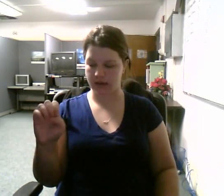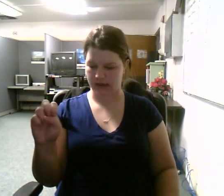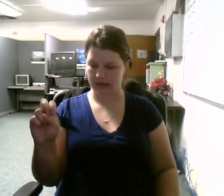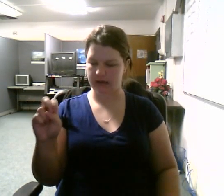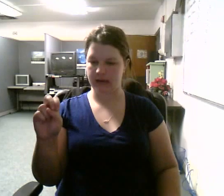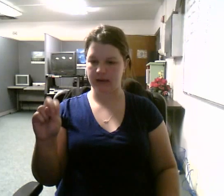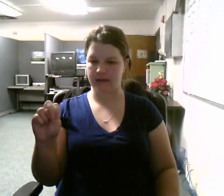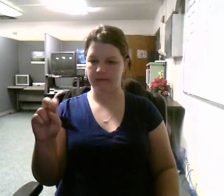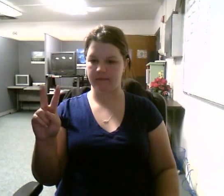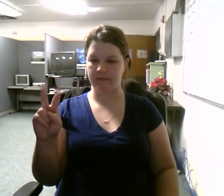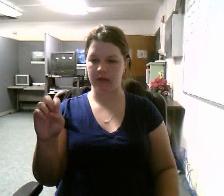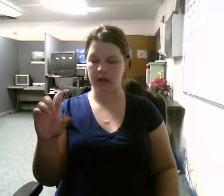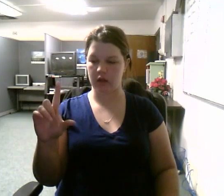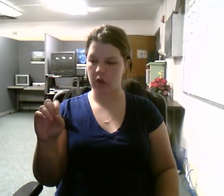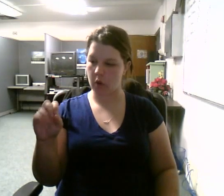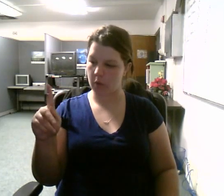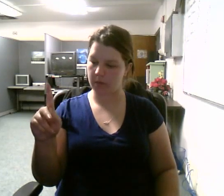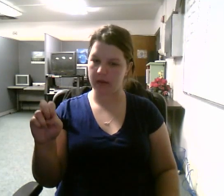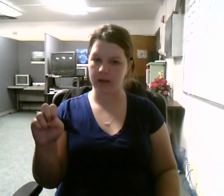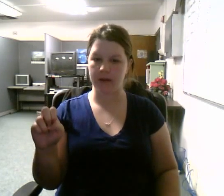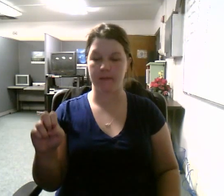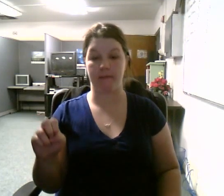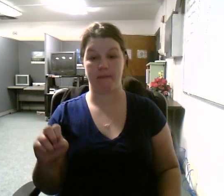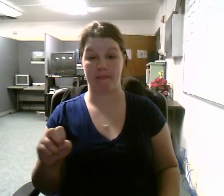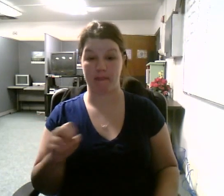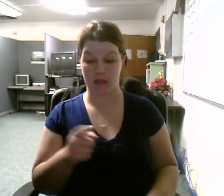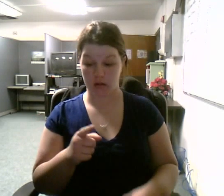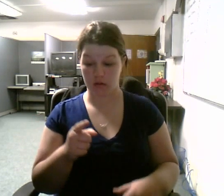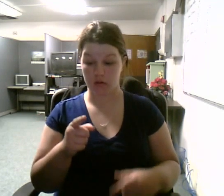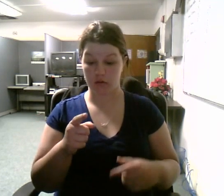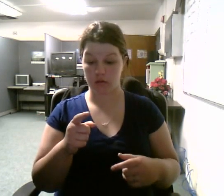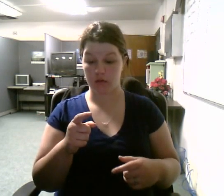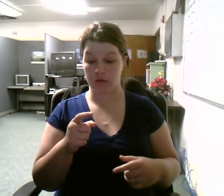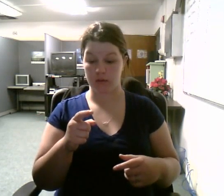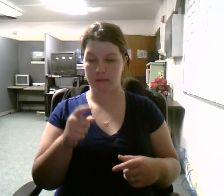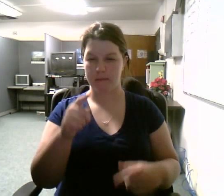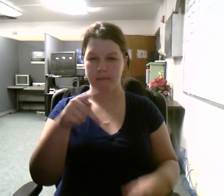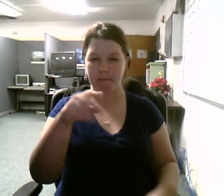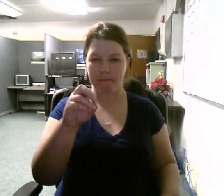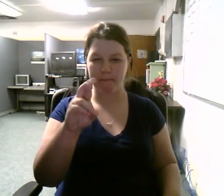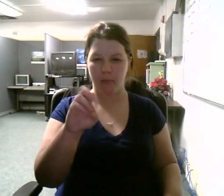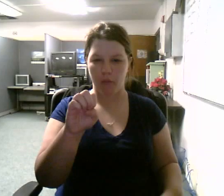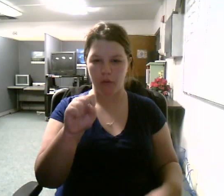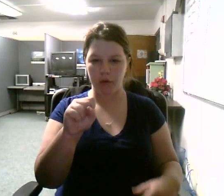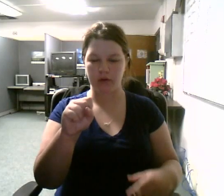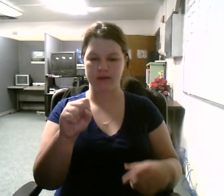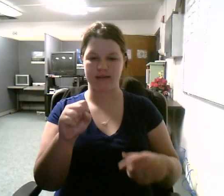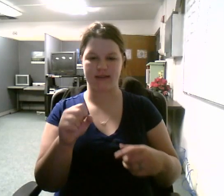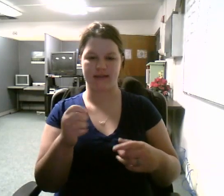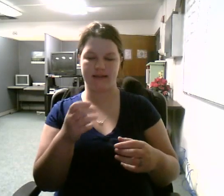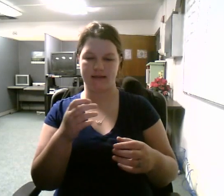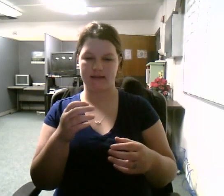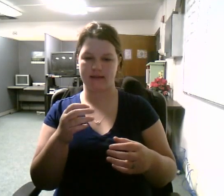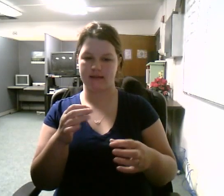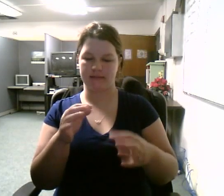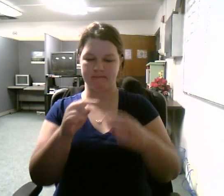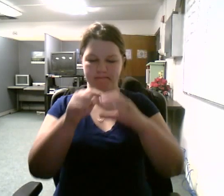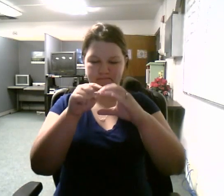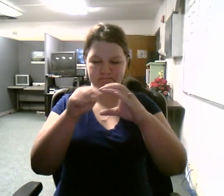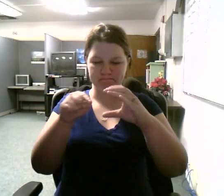the whole cell. There are pores and spaces for RNA and proteins to pass through, while the nuclear envelope keeps all